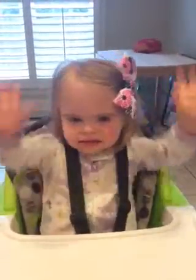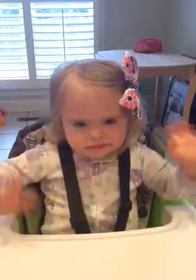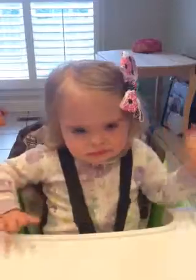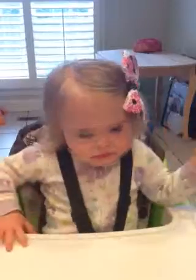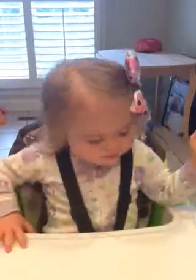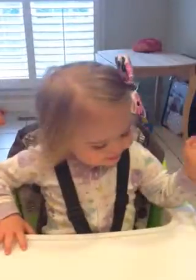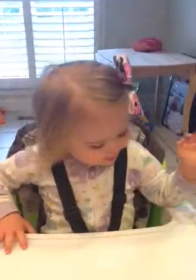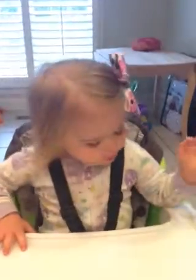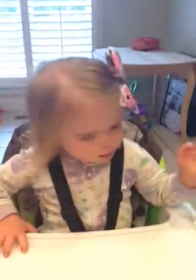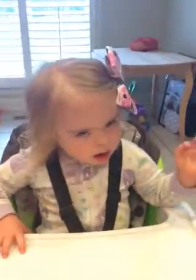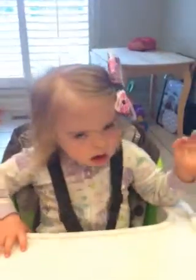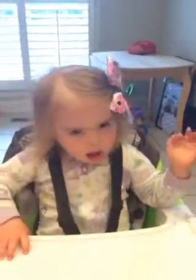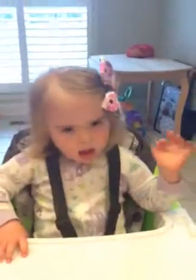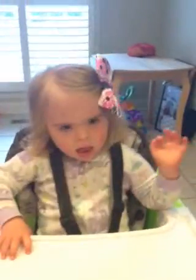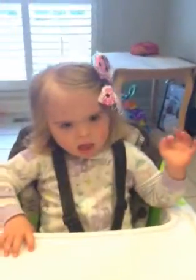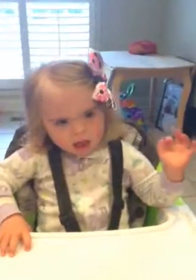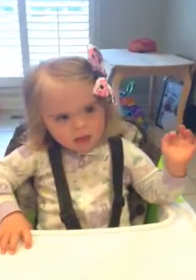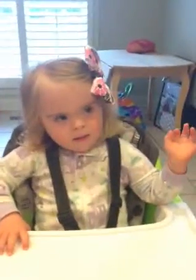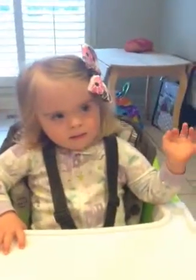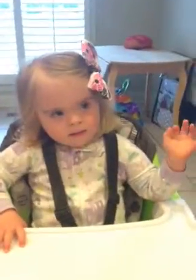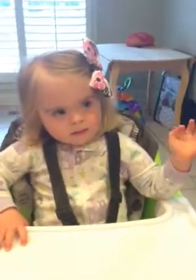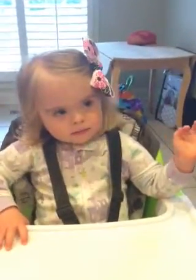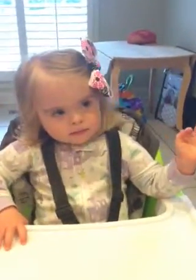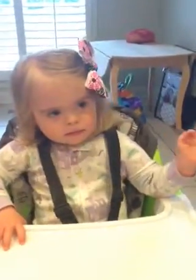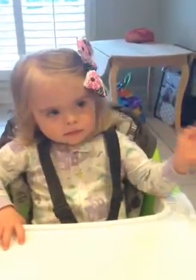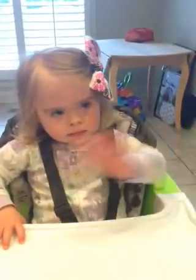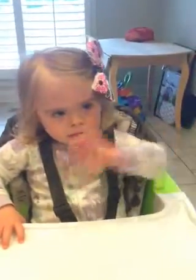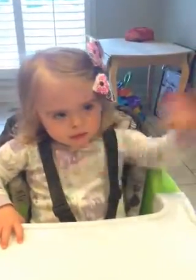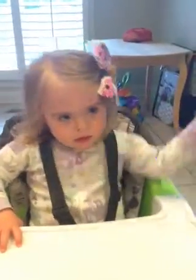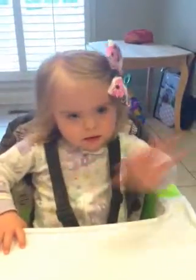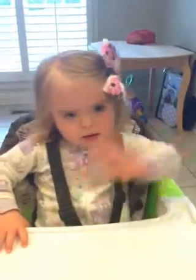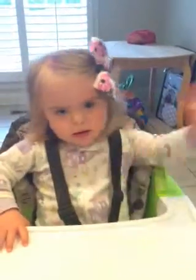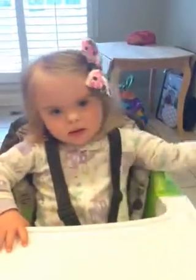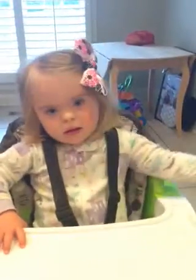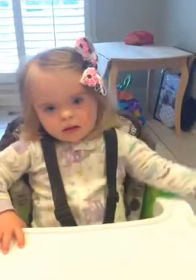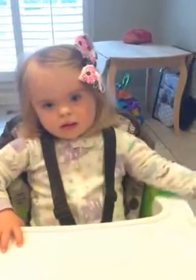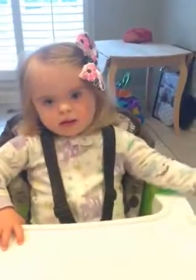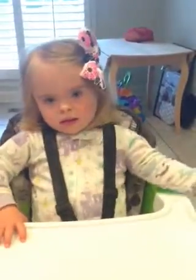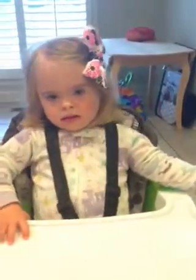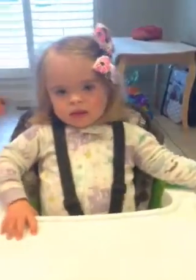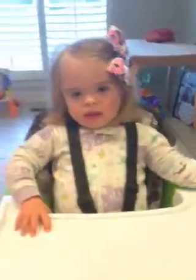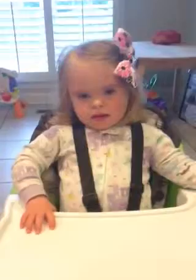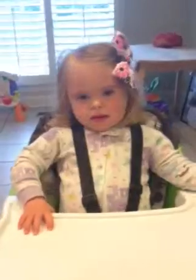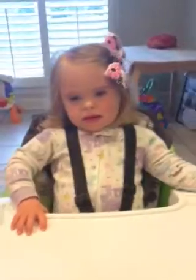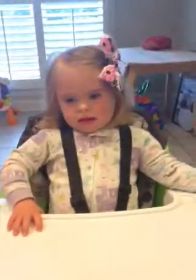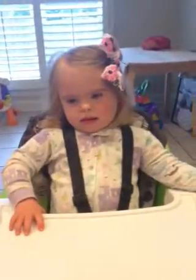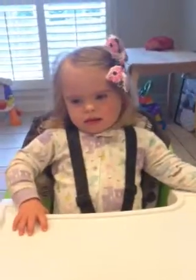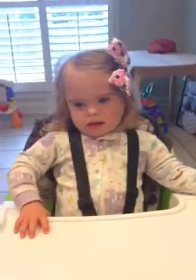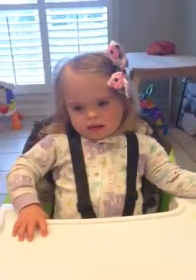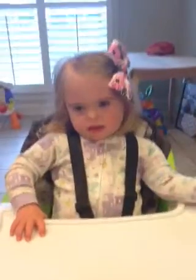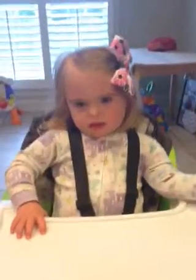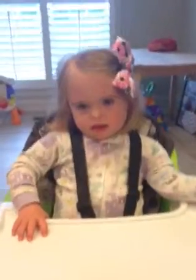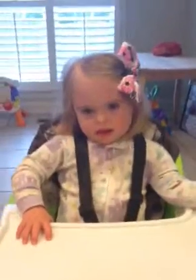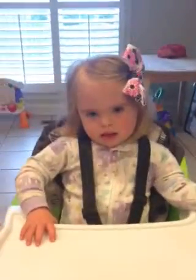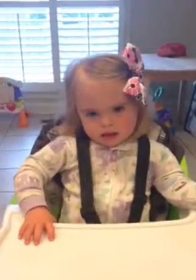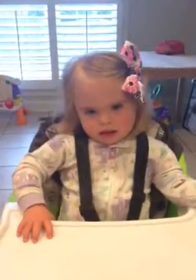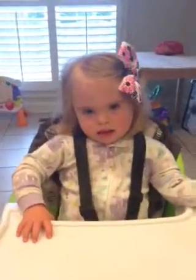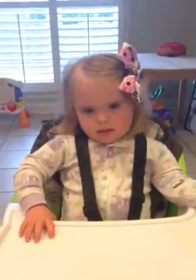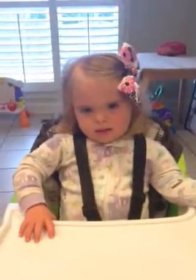Good. Can you say thank you? Oh, wind. You're right. There's also wind. Can you say thank you